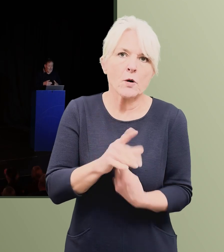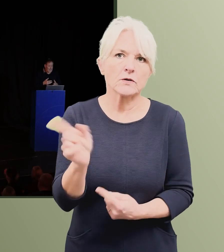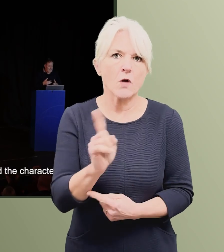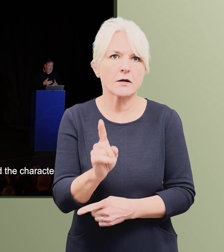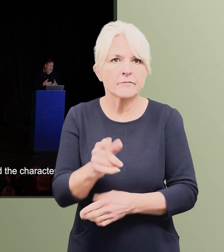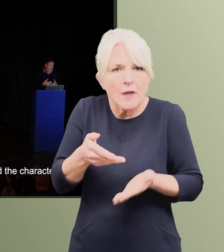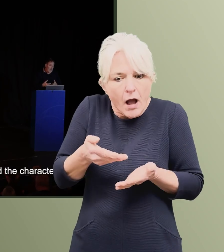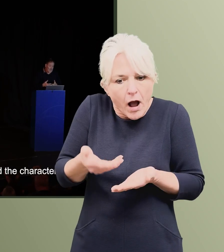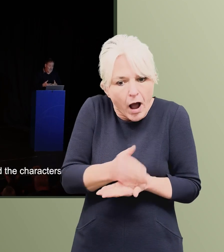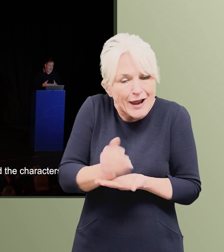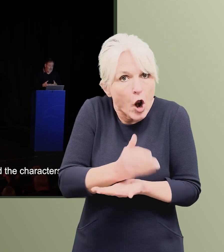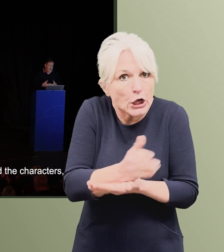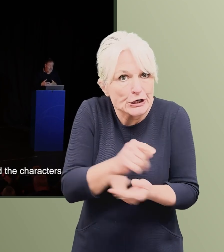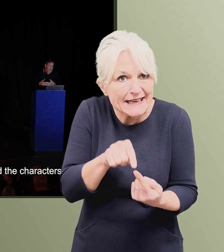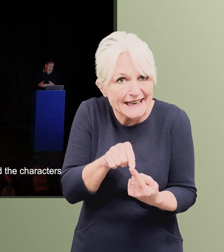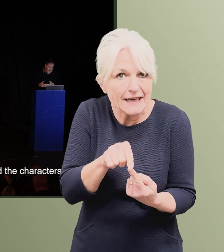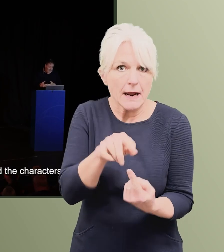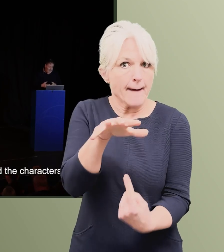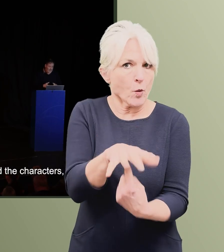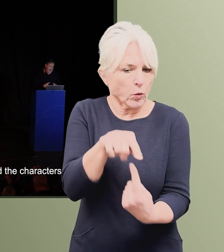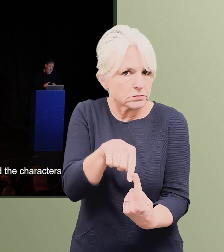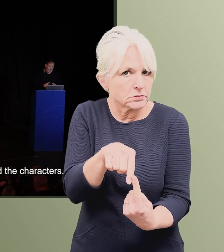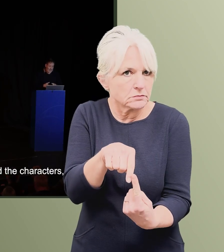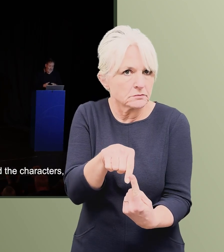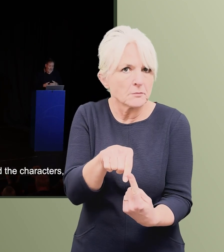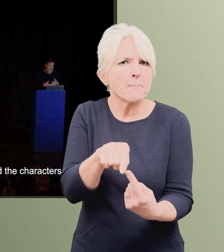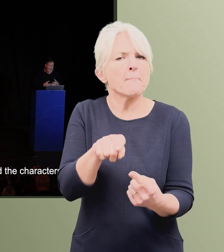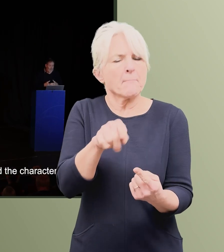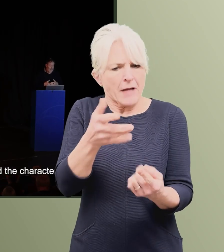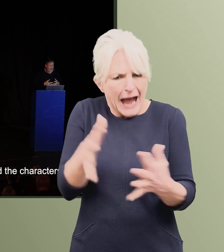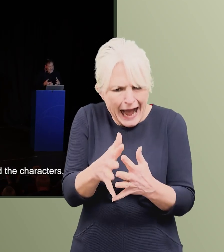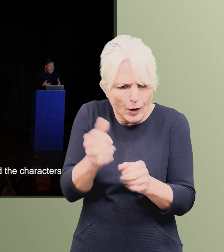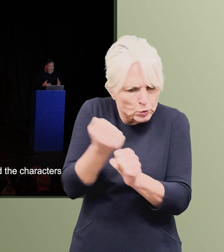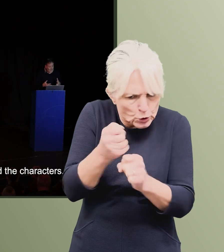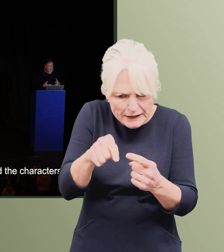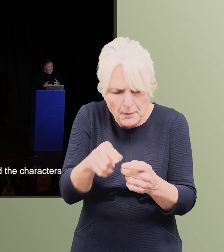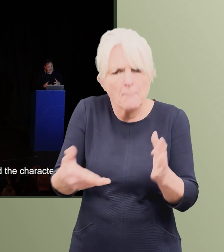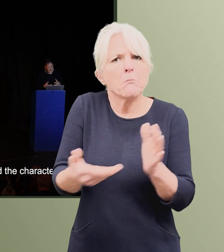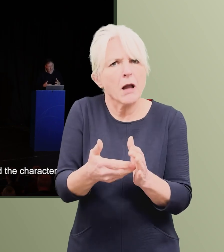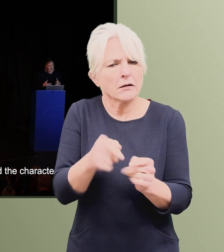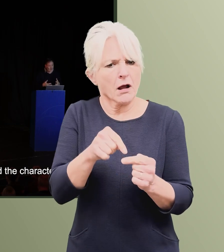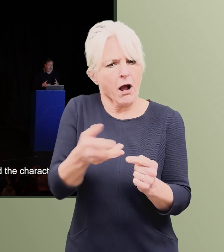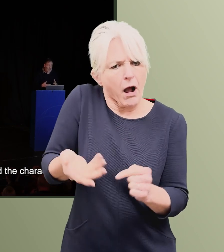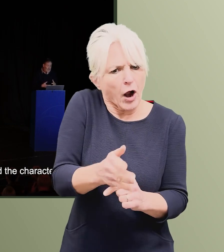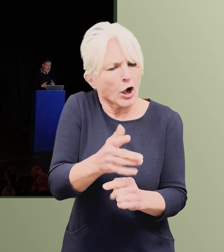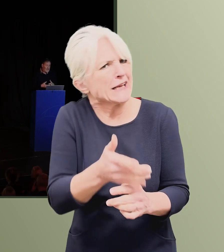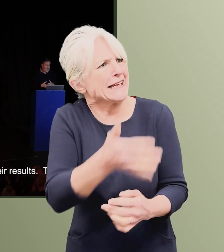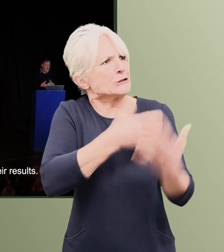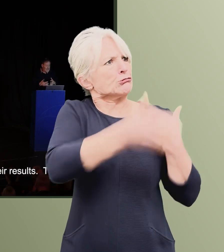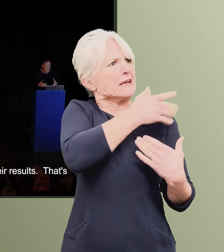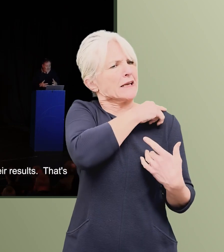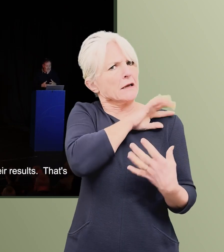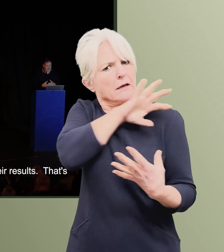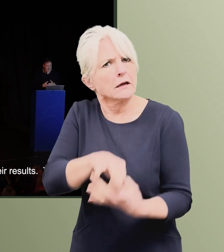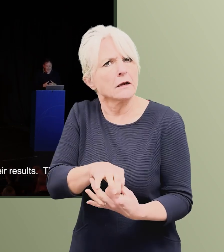the people who've worked on these sites previously and the characters, some of them are characters, and